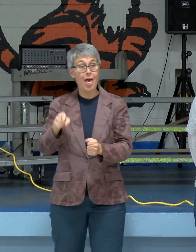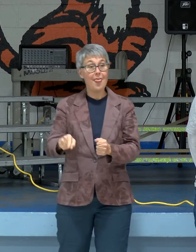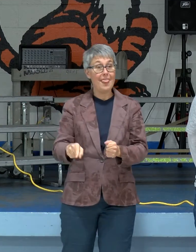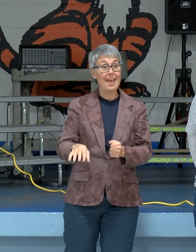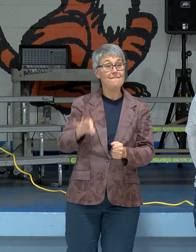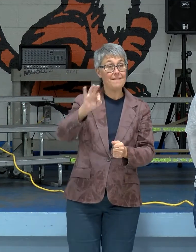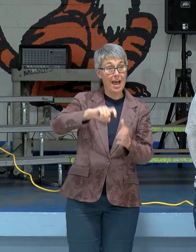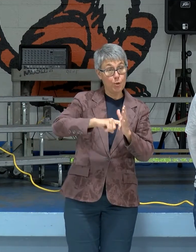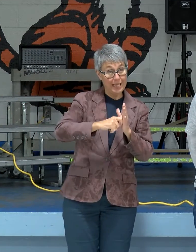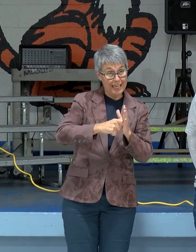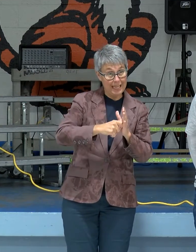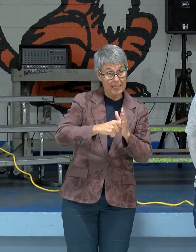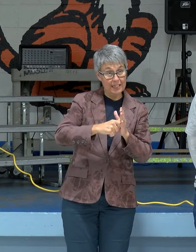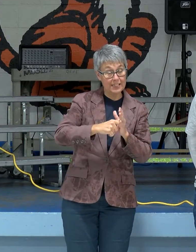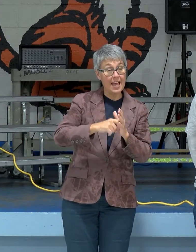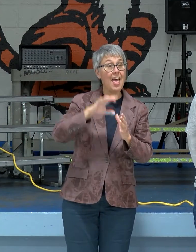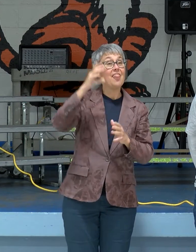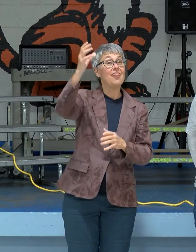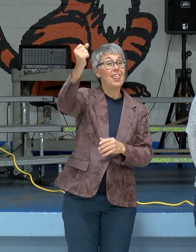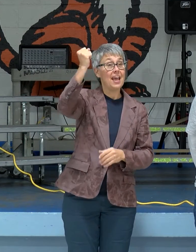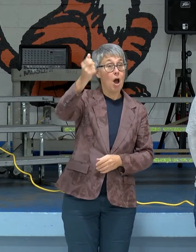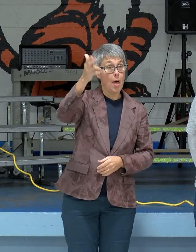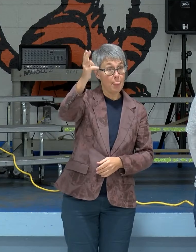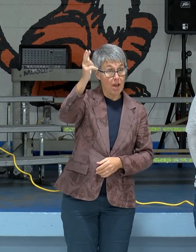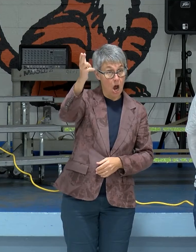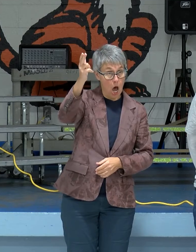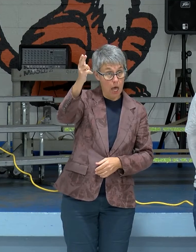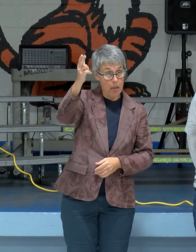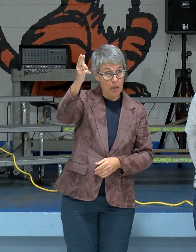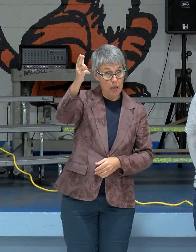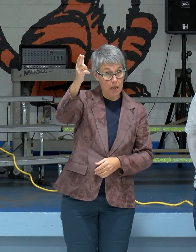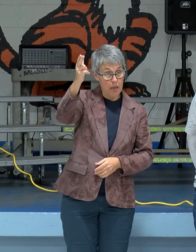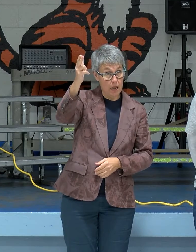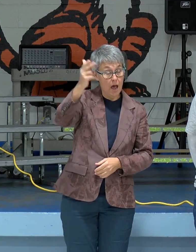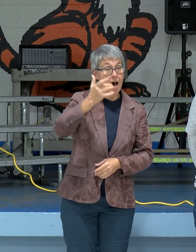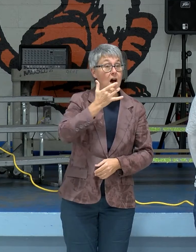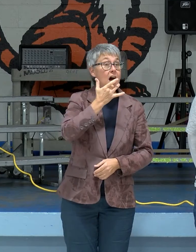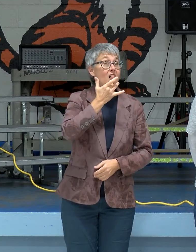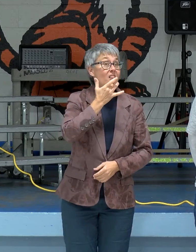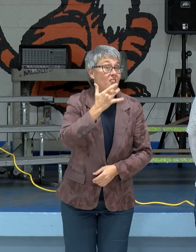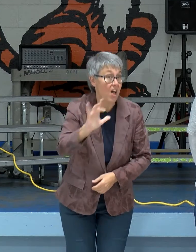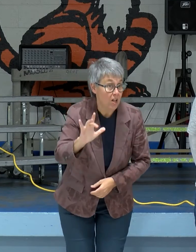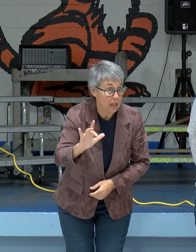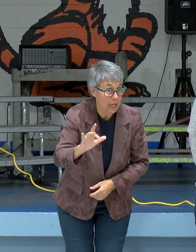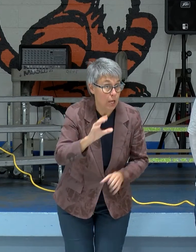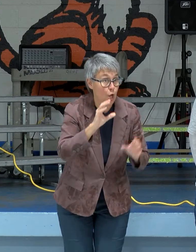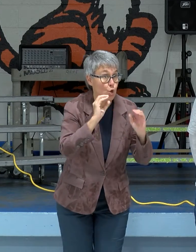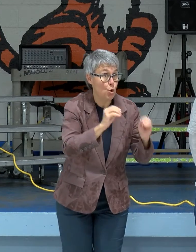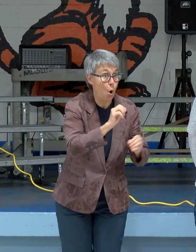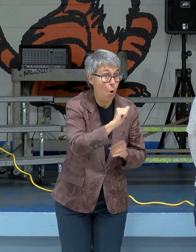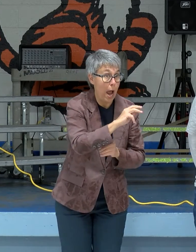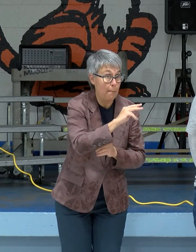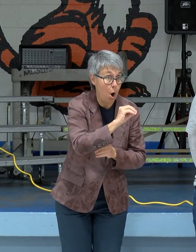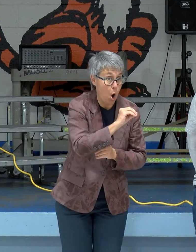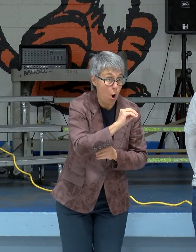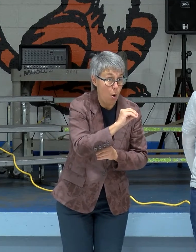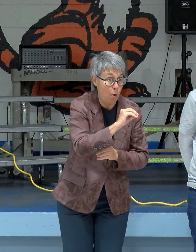Nobody got hurt. I'm not sure where the ammunition was at that time. But that was